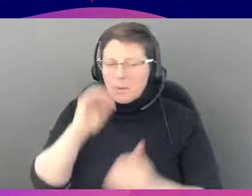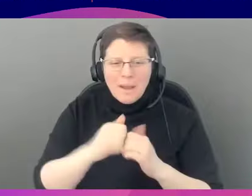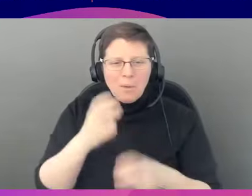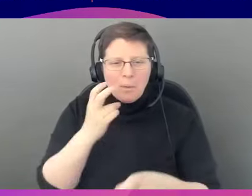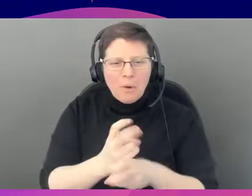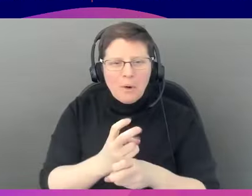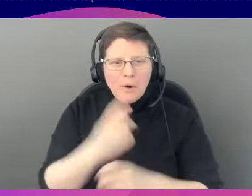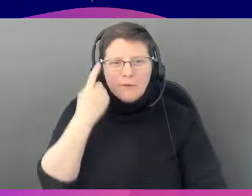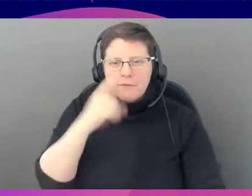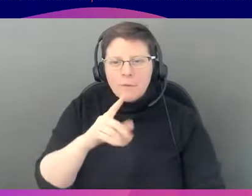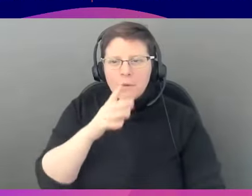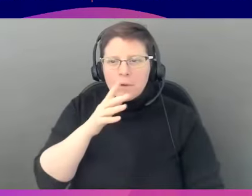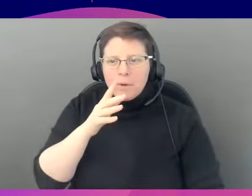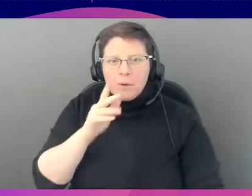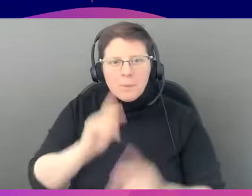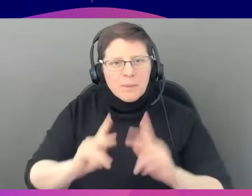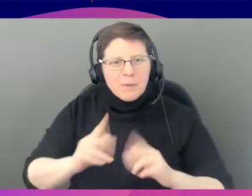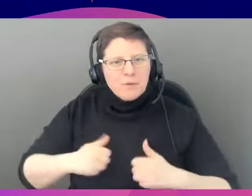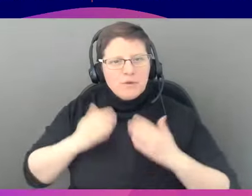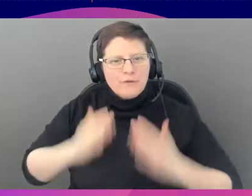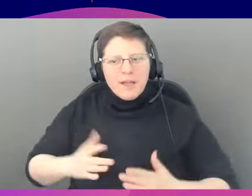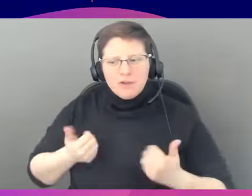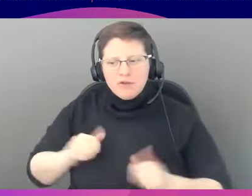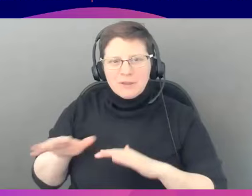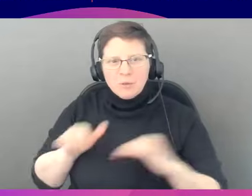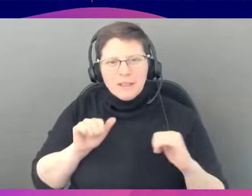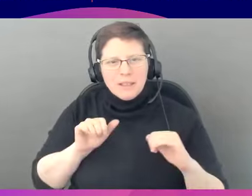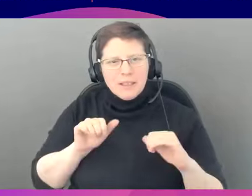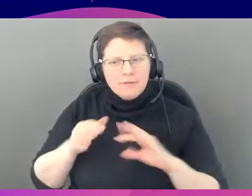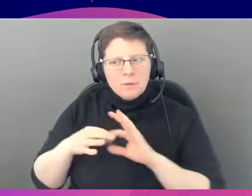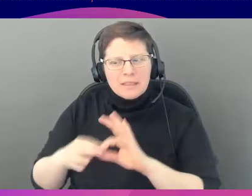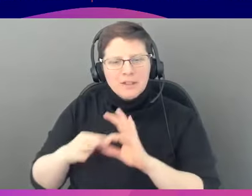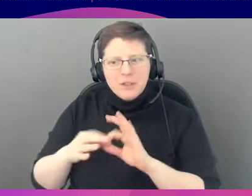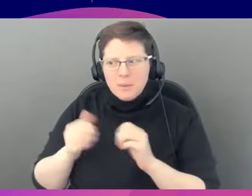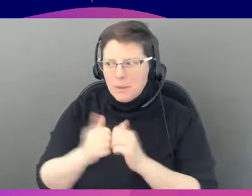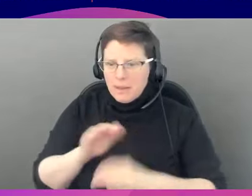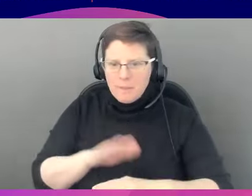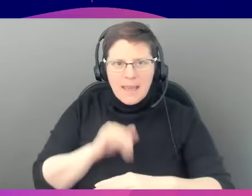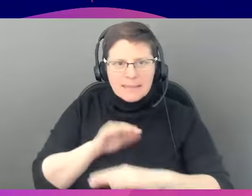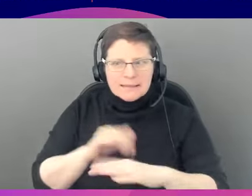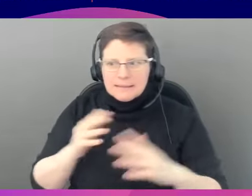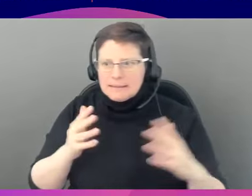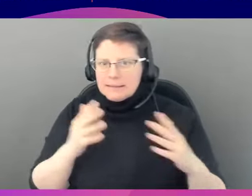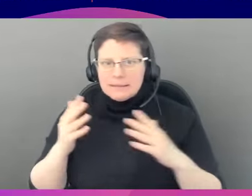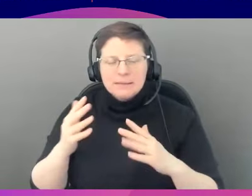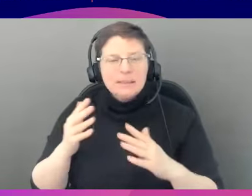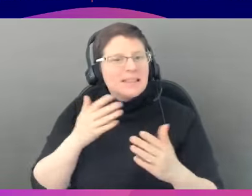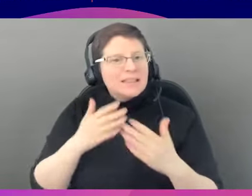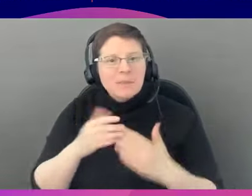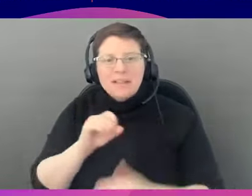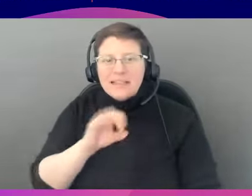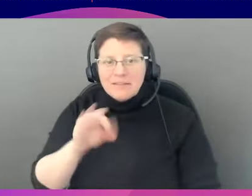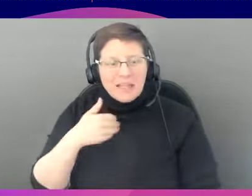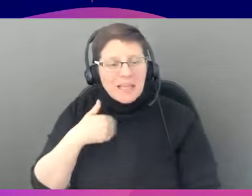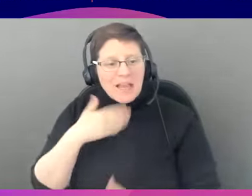And this is especially true for survivors with animals. And this is even true even when there are animal-friendly gender-based